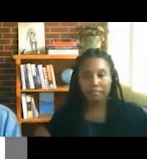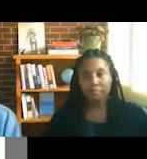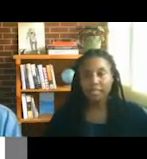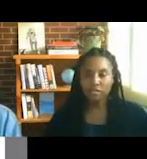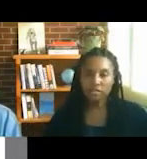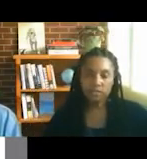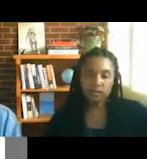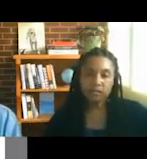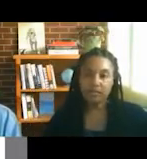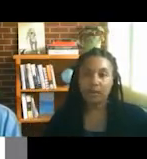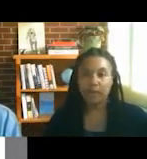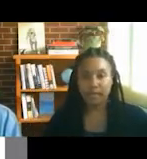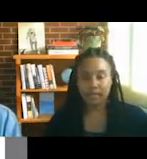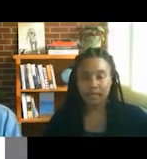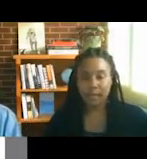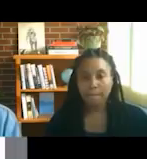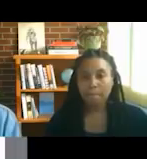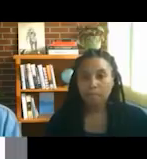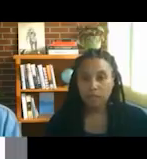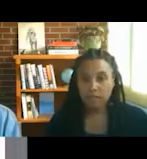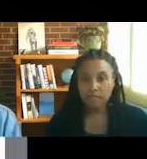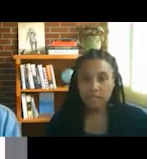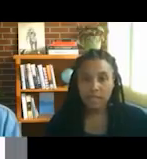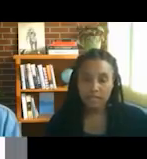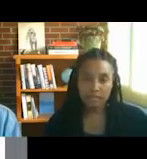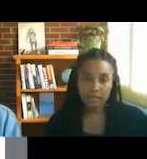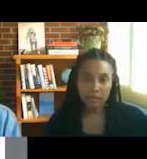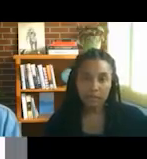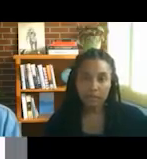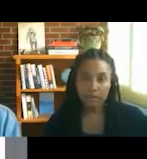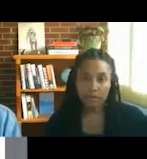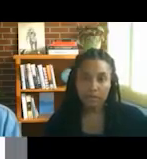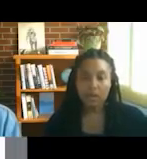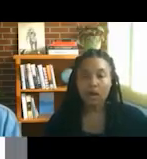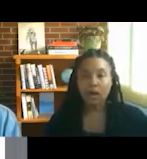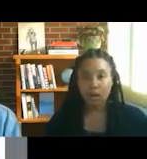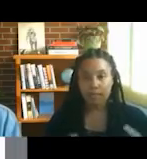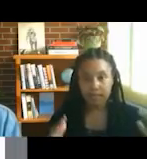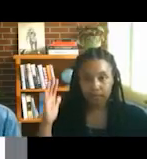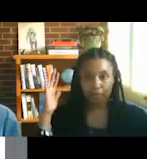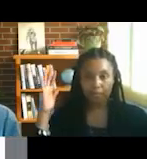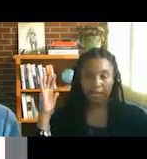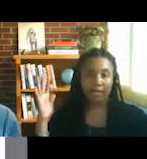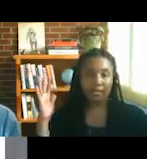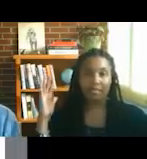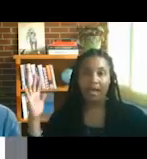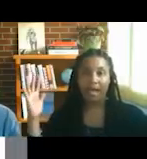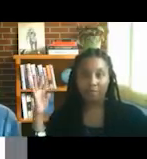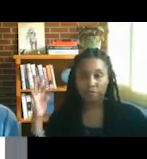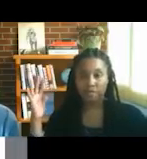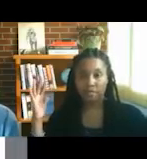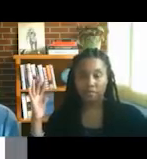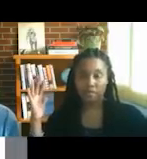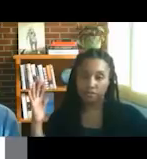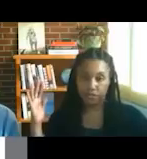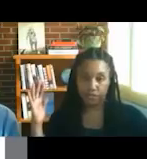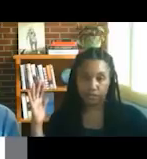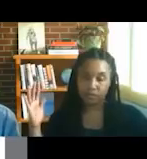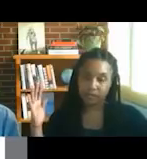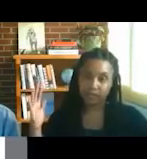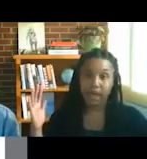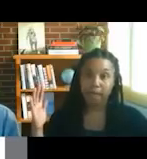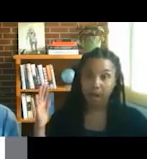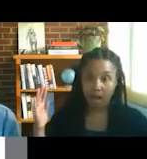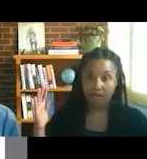here, and just above my waist. Most of the signs that I'm going to produce are always going to be within that field of